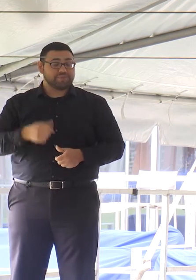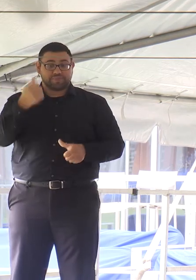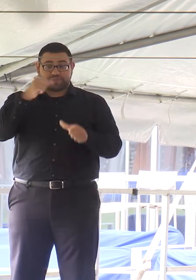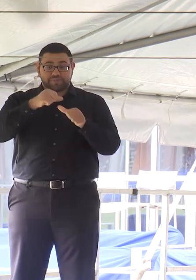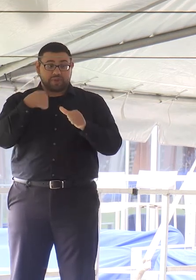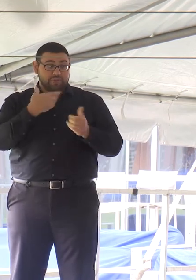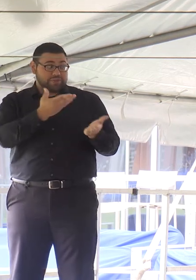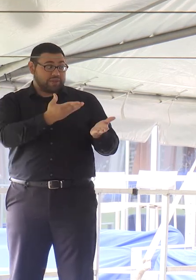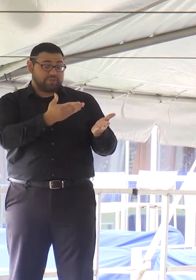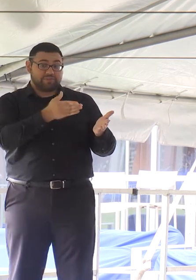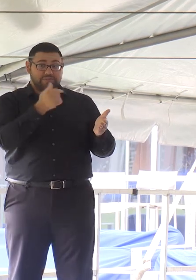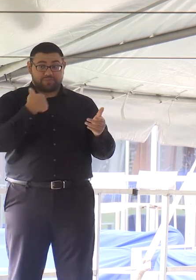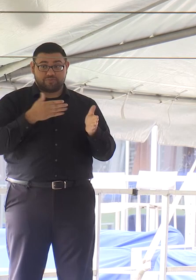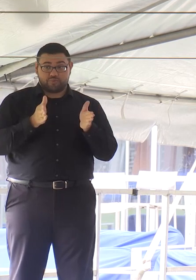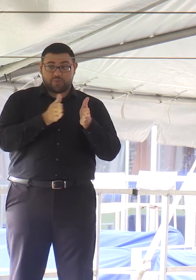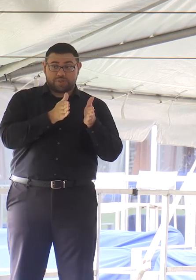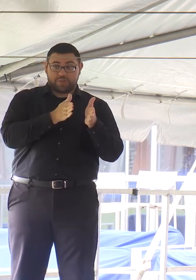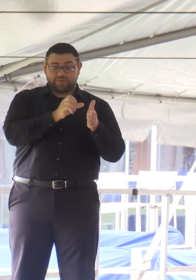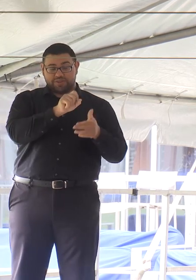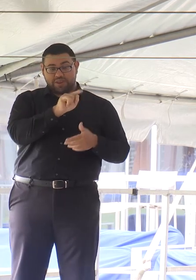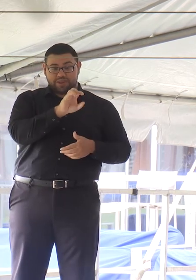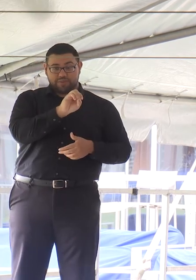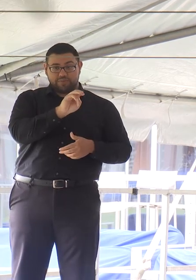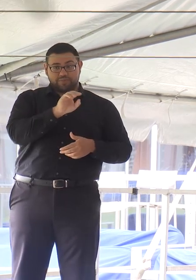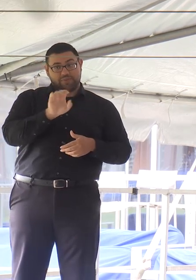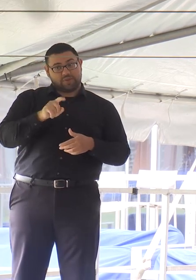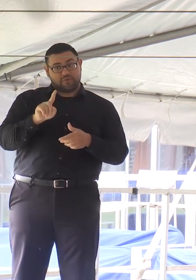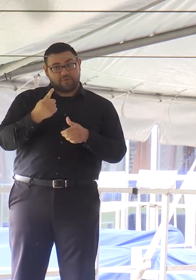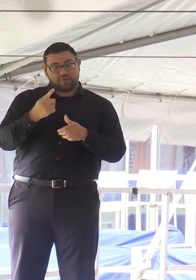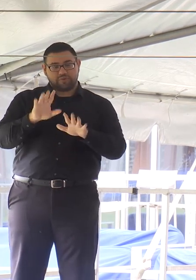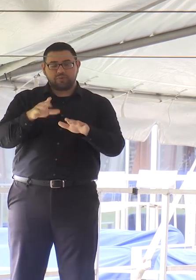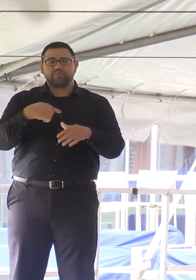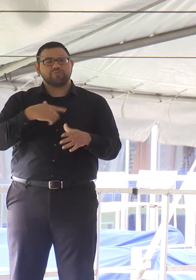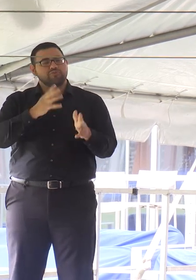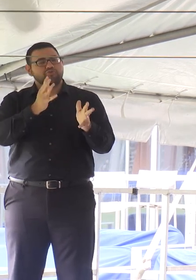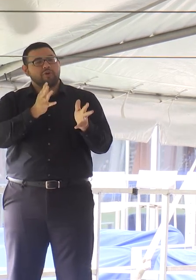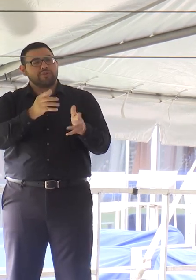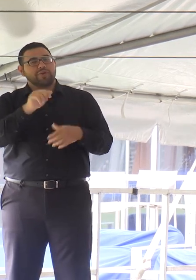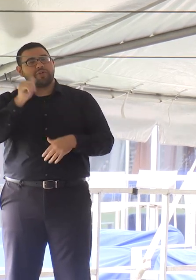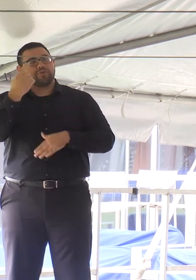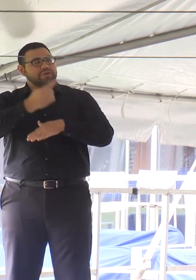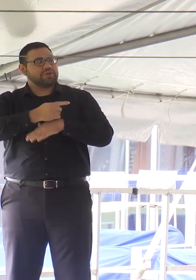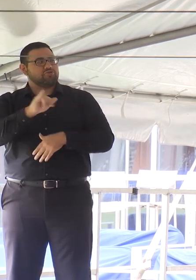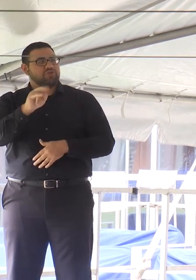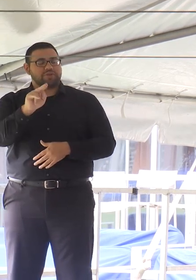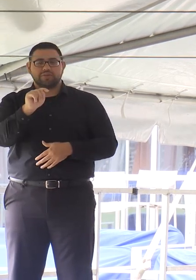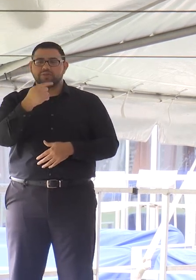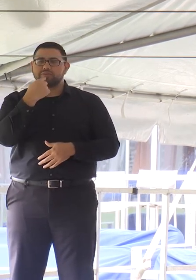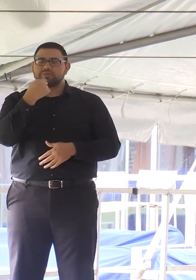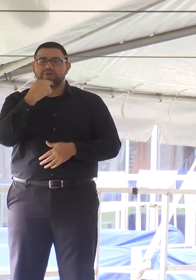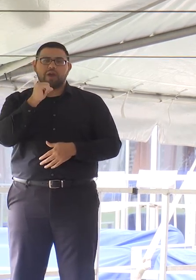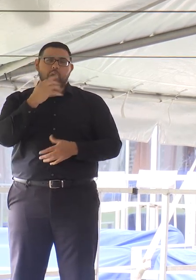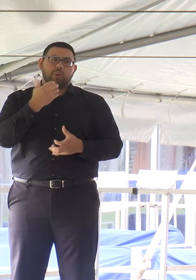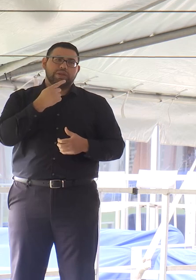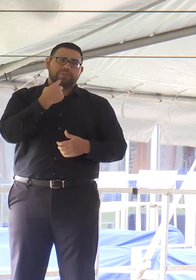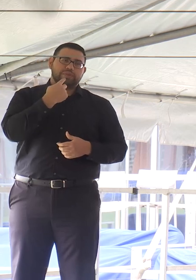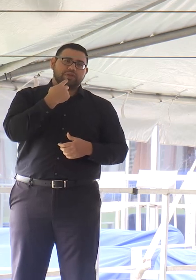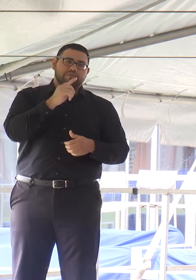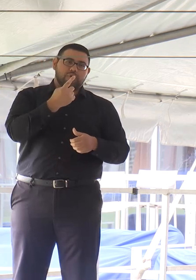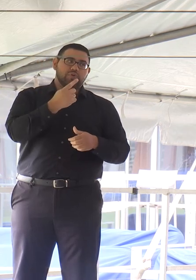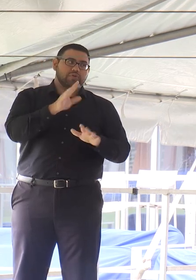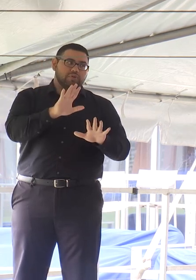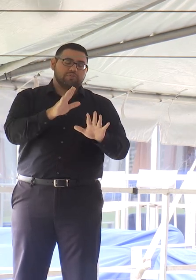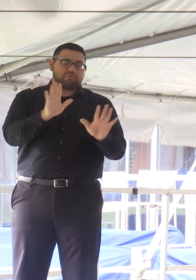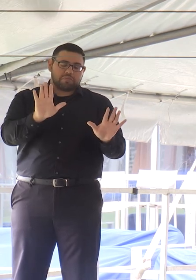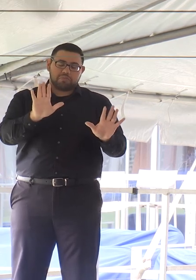was right there on that. The stadium had to go first. When we were talking the other day, Janet says, I'm going to speak first. And that's all she